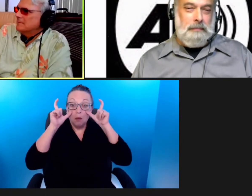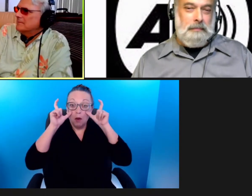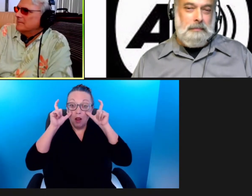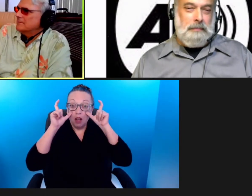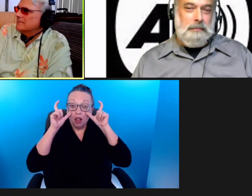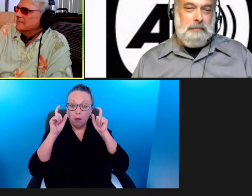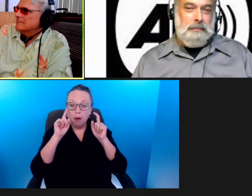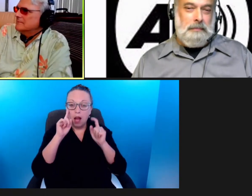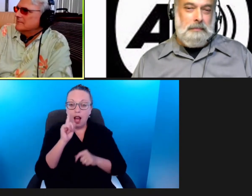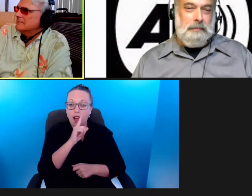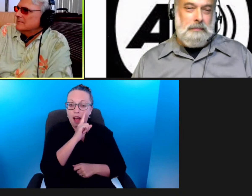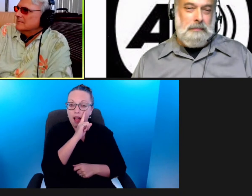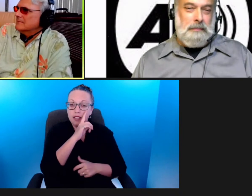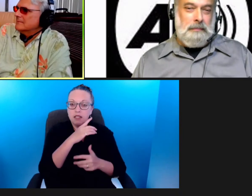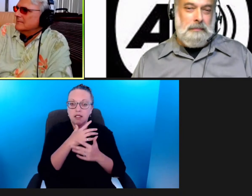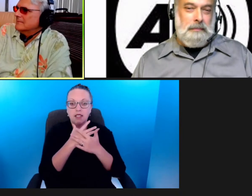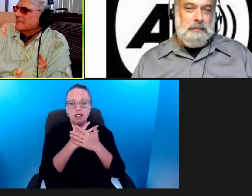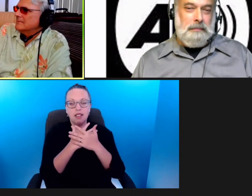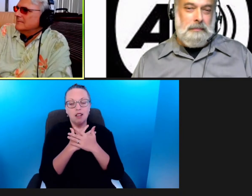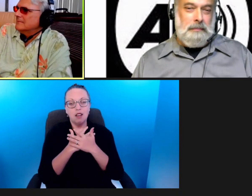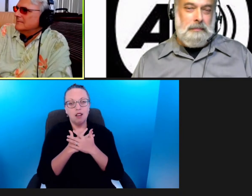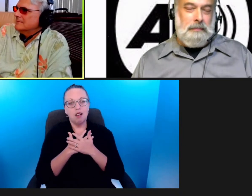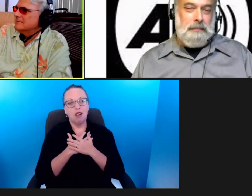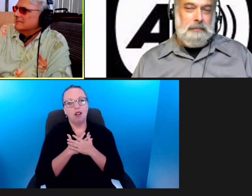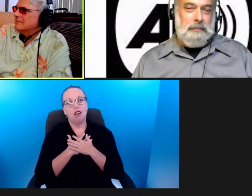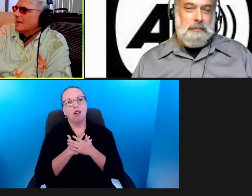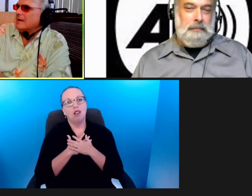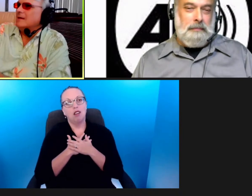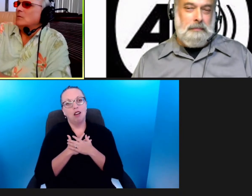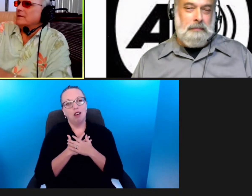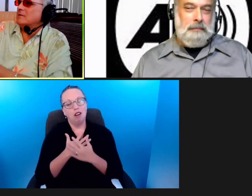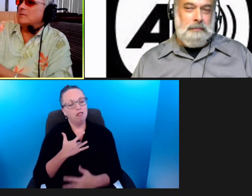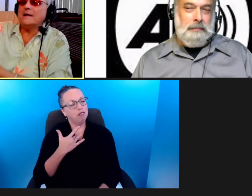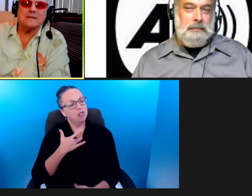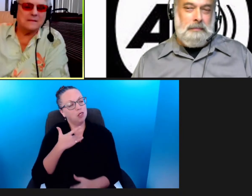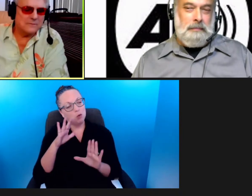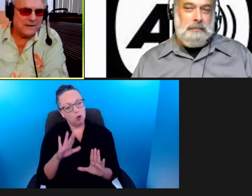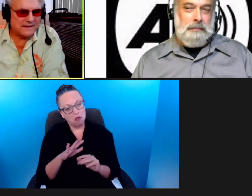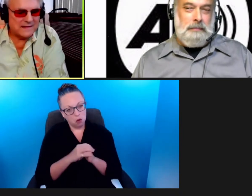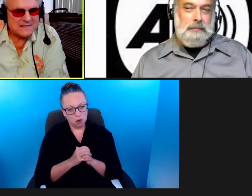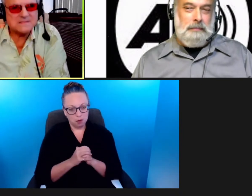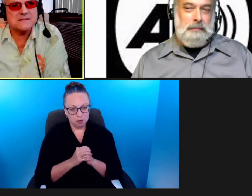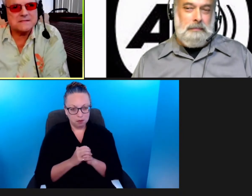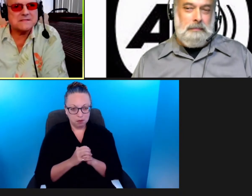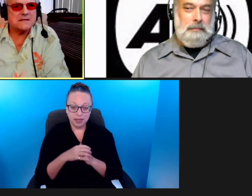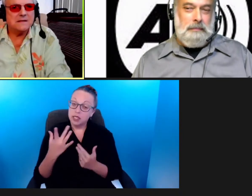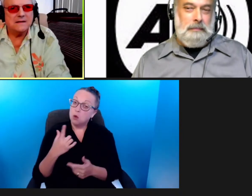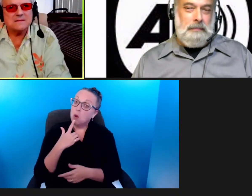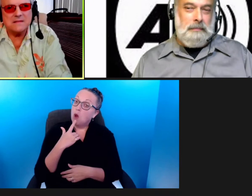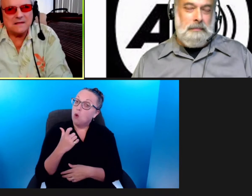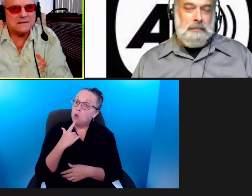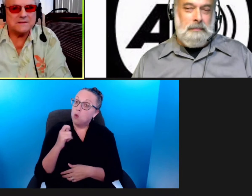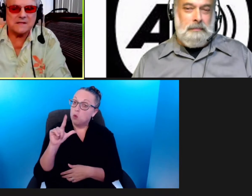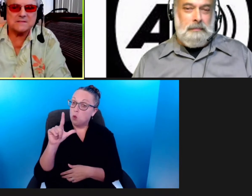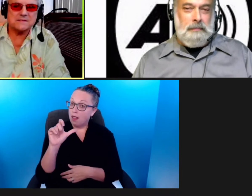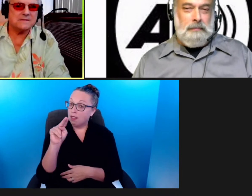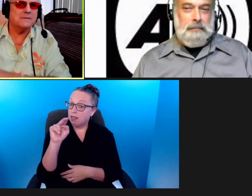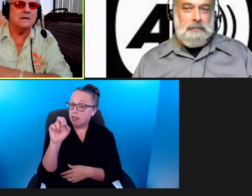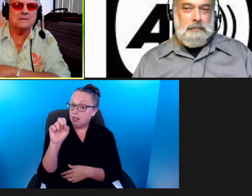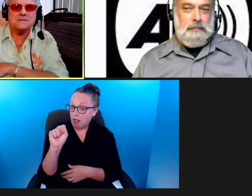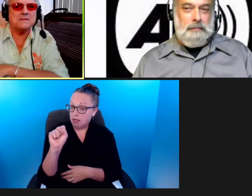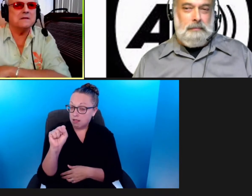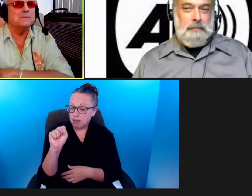my eyes just relax. It's a wonderful feeling. Well, you know, red lenses, it's not